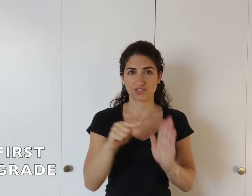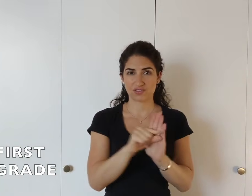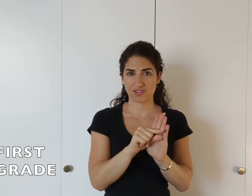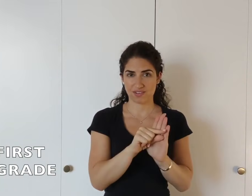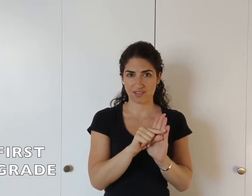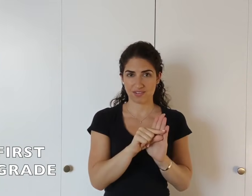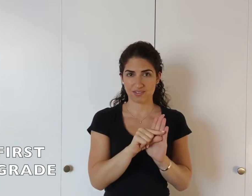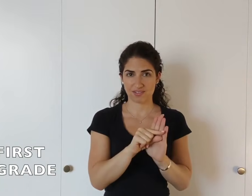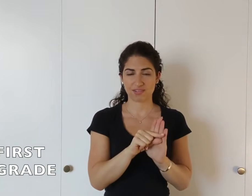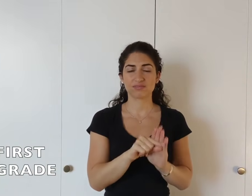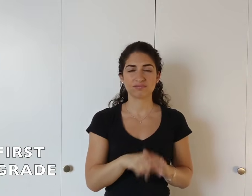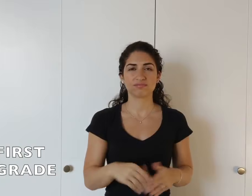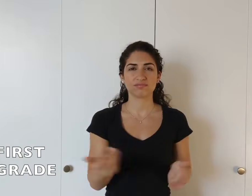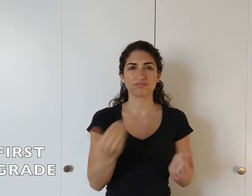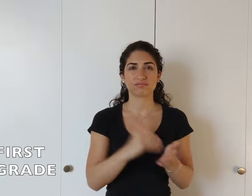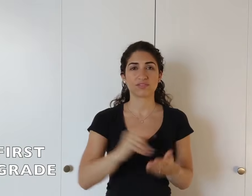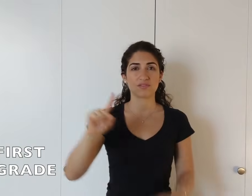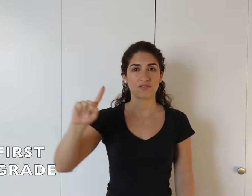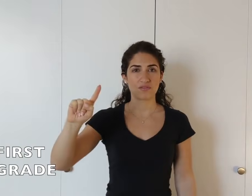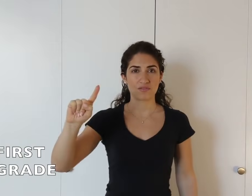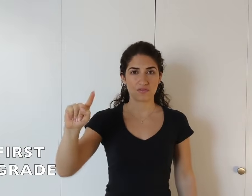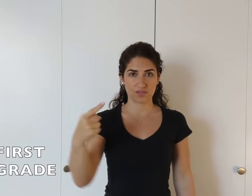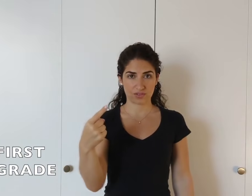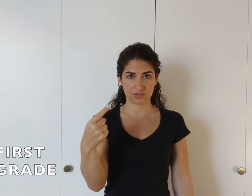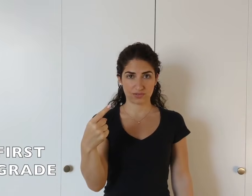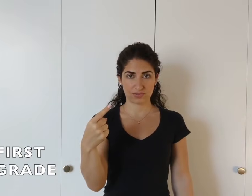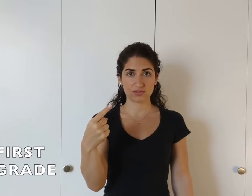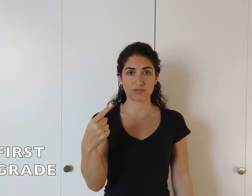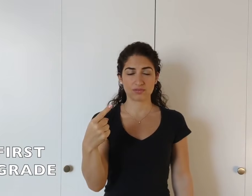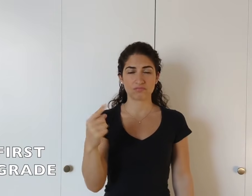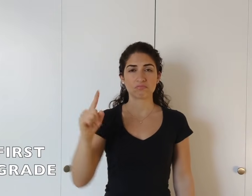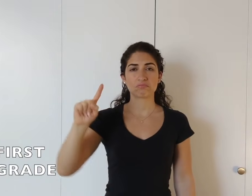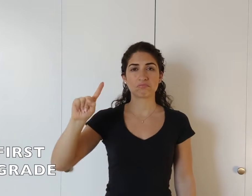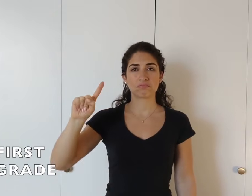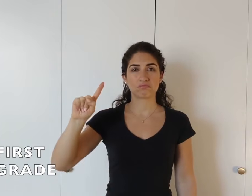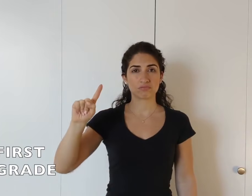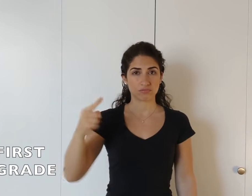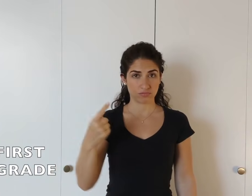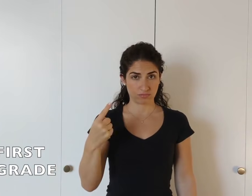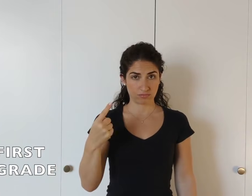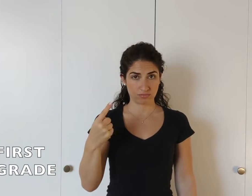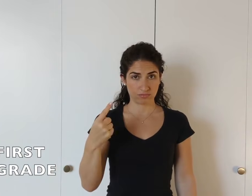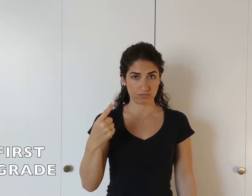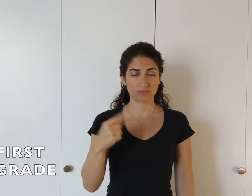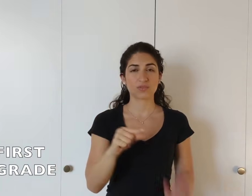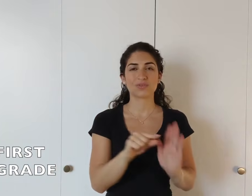grade. Again, first, the finger twists inward, grade.